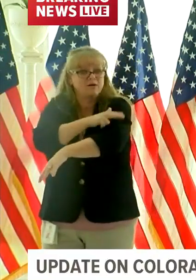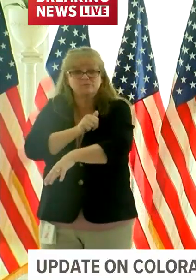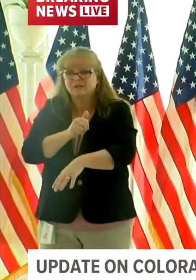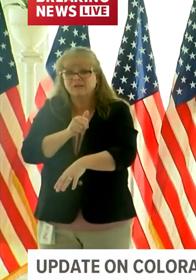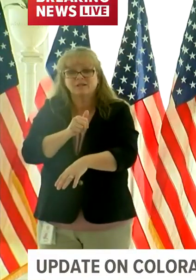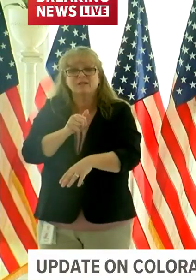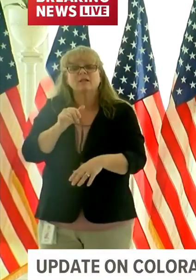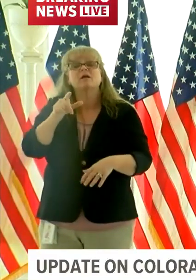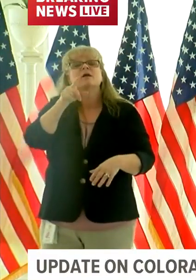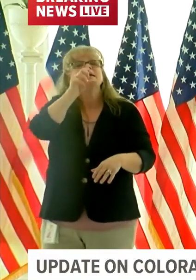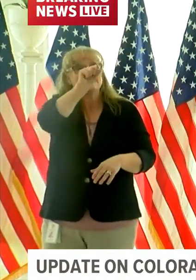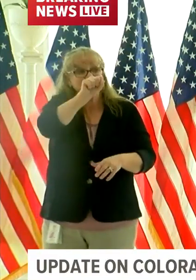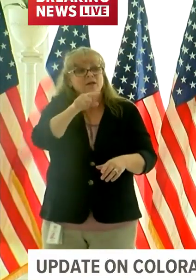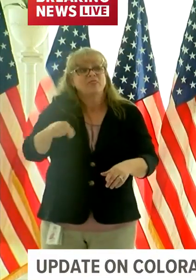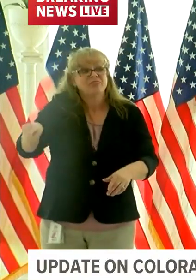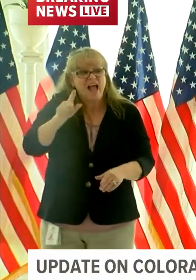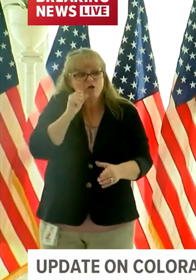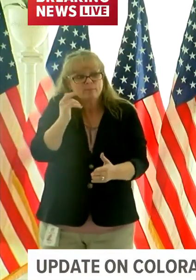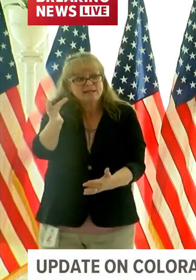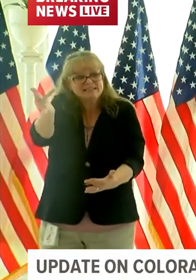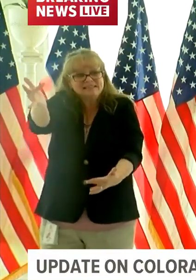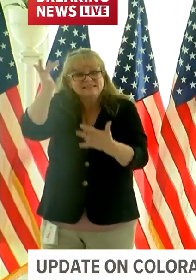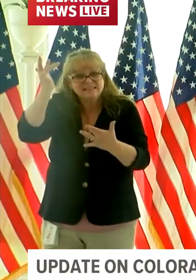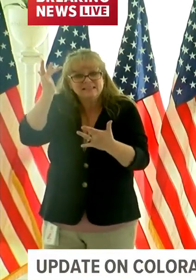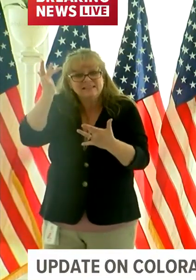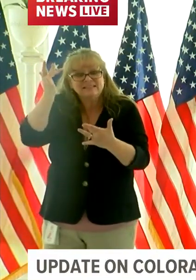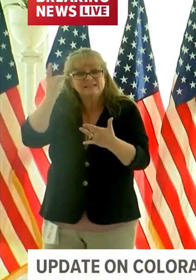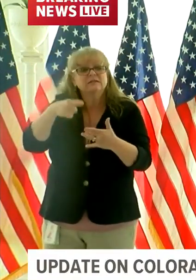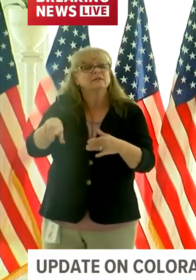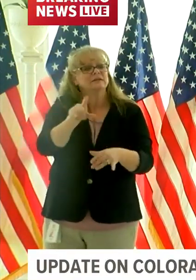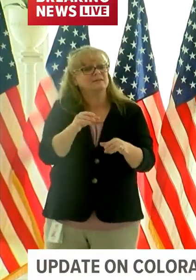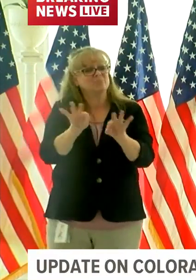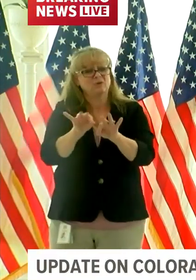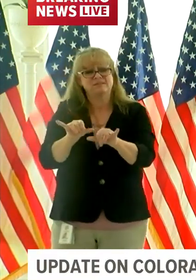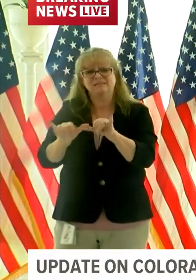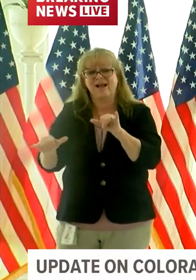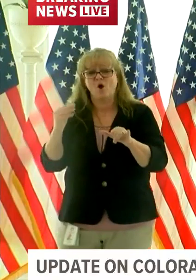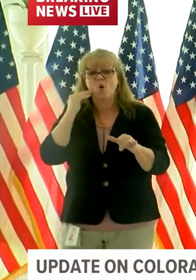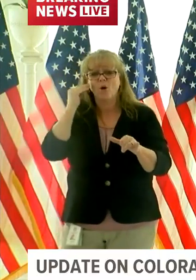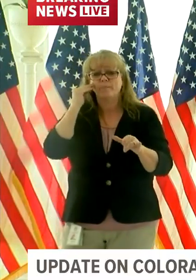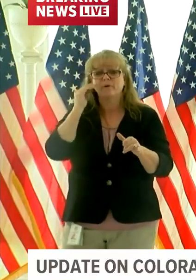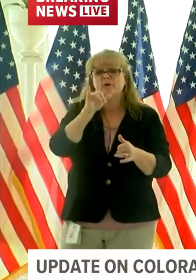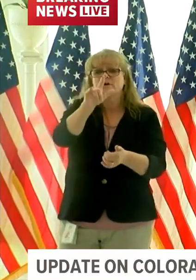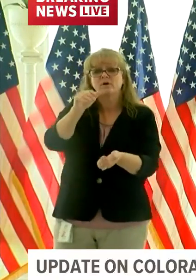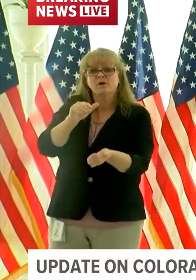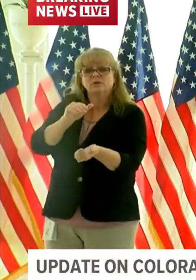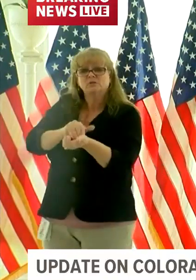but you won't need medical intervention to save your life. 1 in 10 need hospital